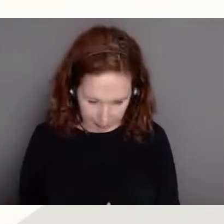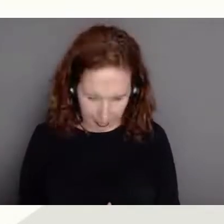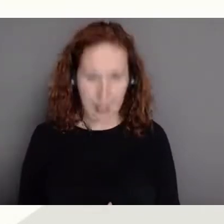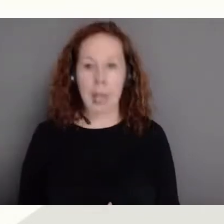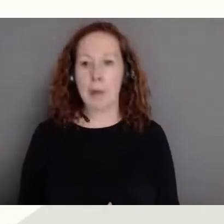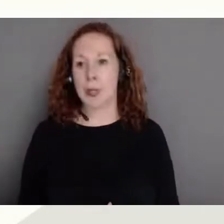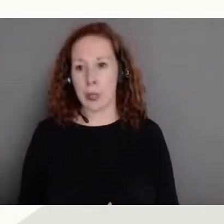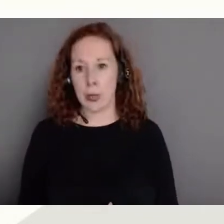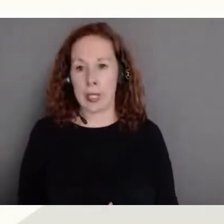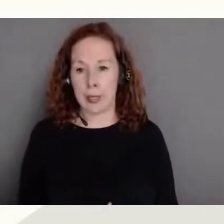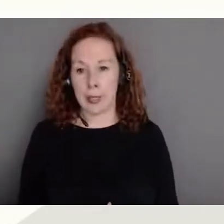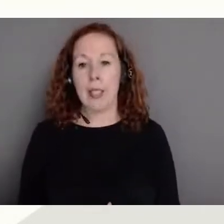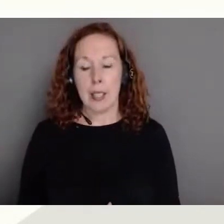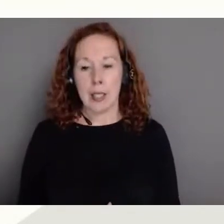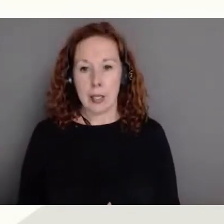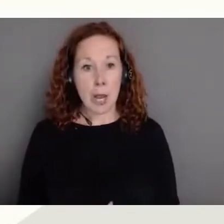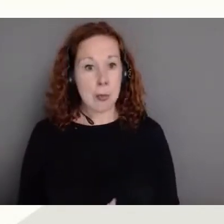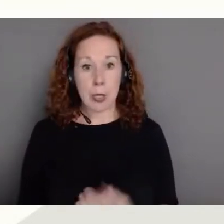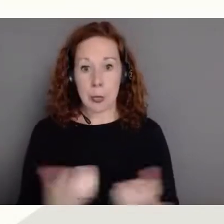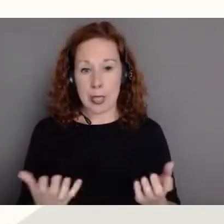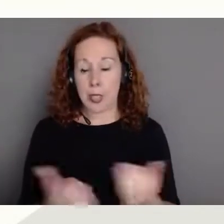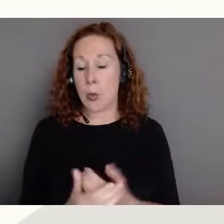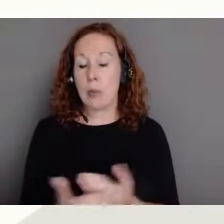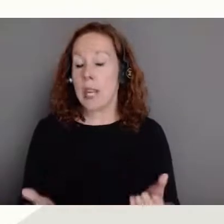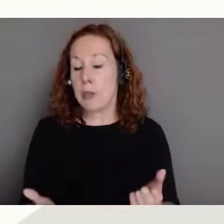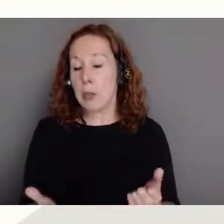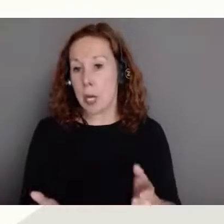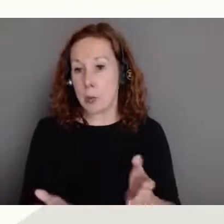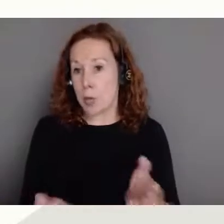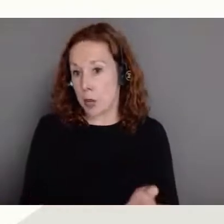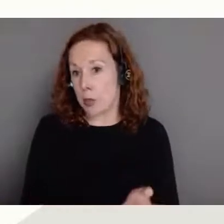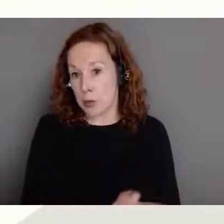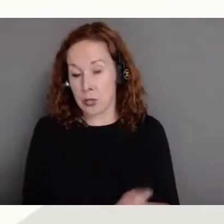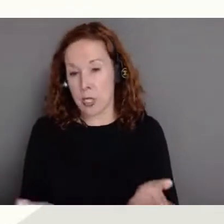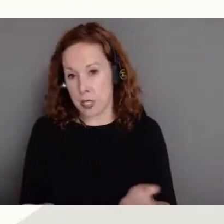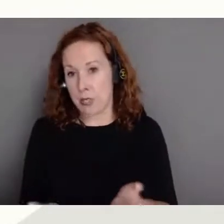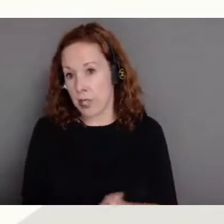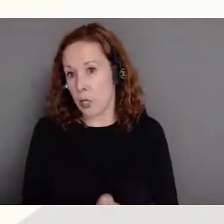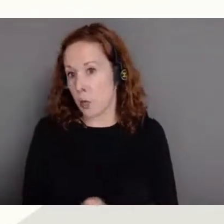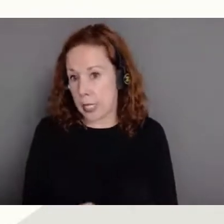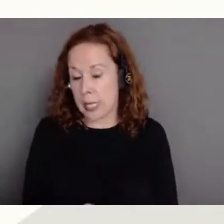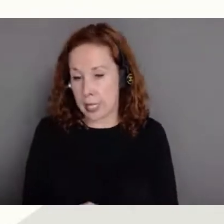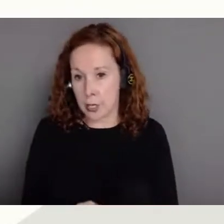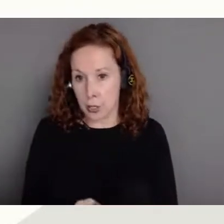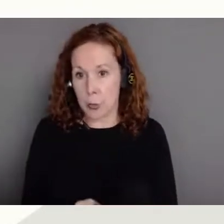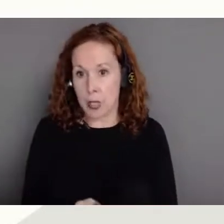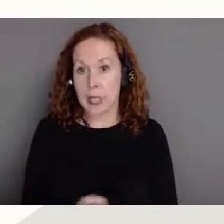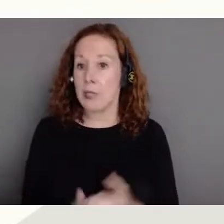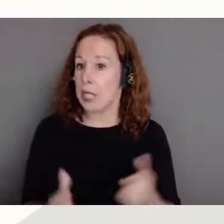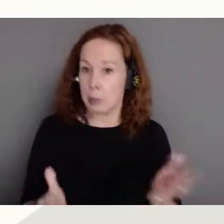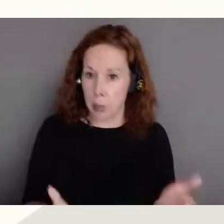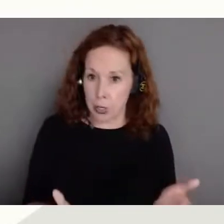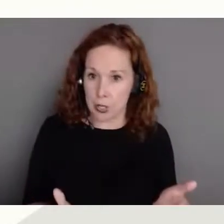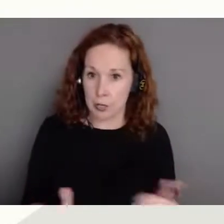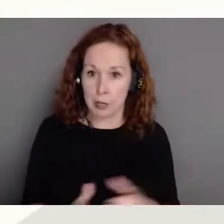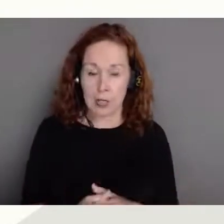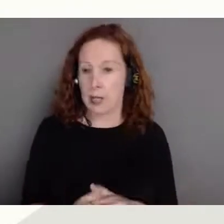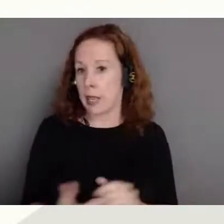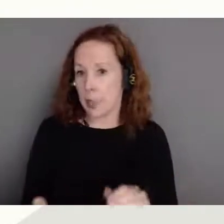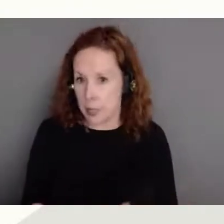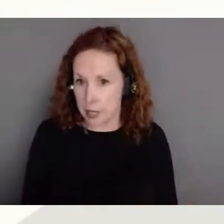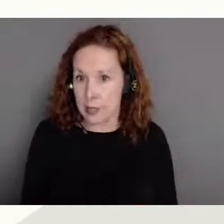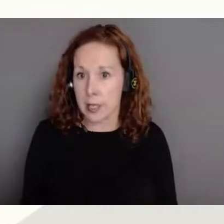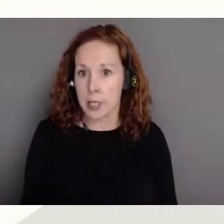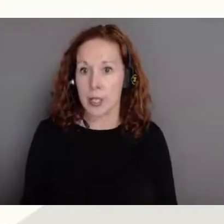Yeah. Yeah. absolutely. Yeah. Absolutely. So in whatever realm, not through just the video relay interpreting, even in person, if